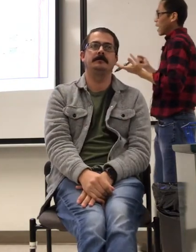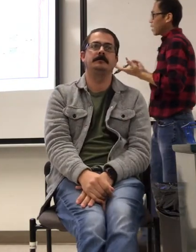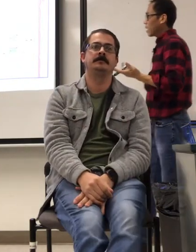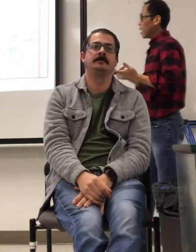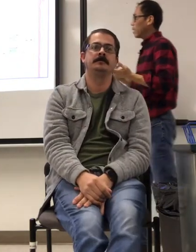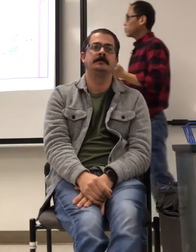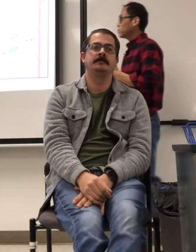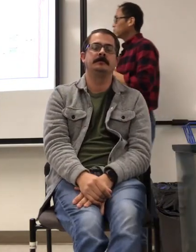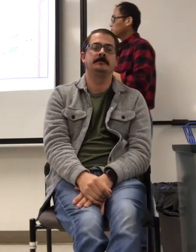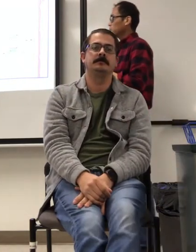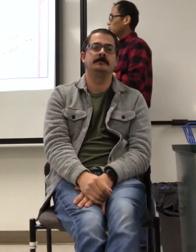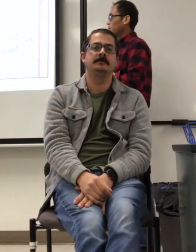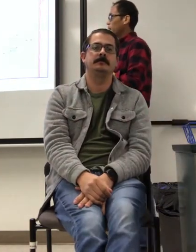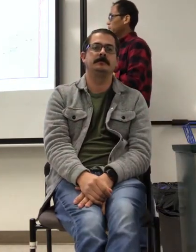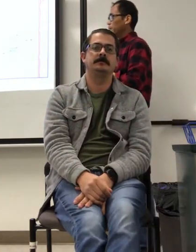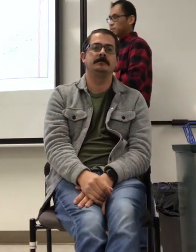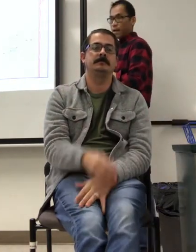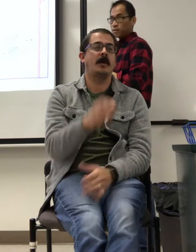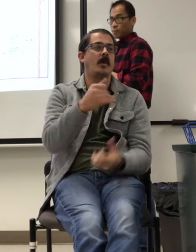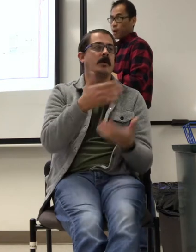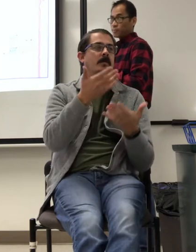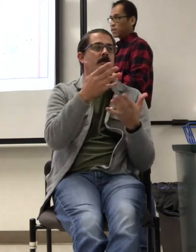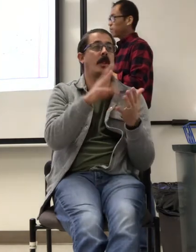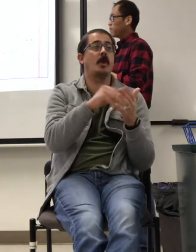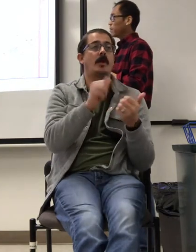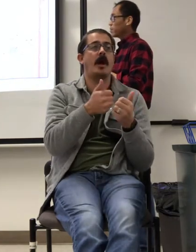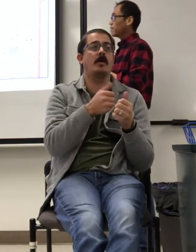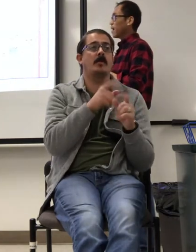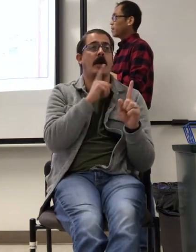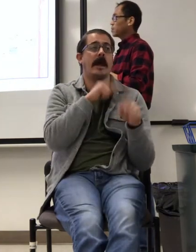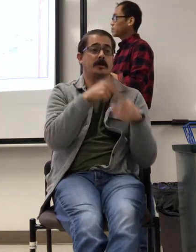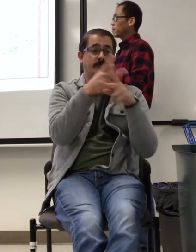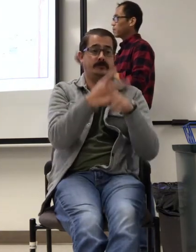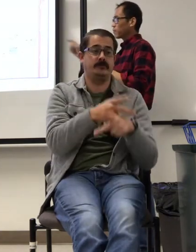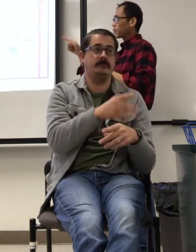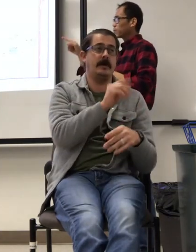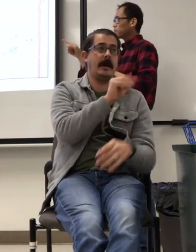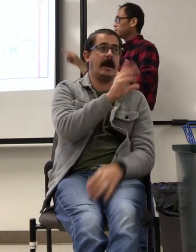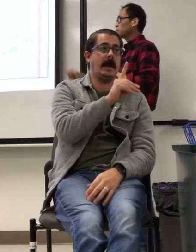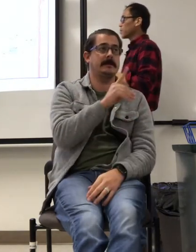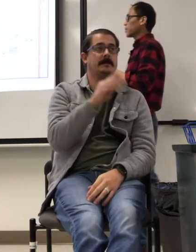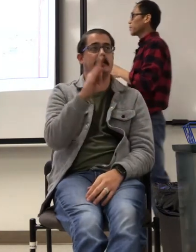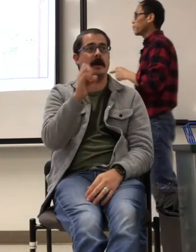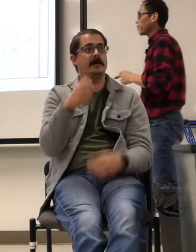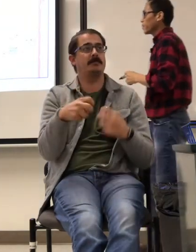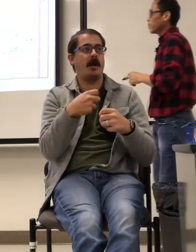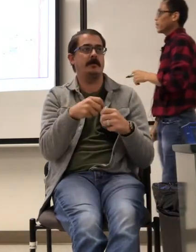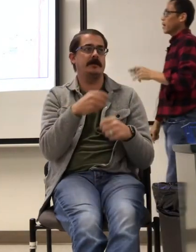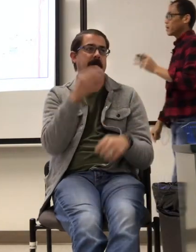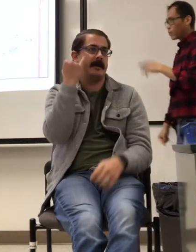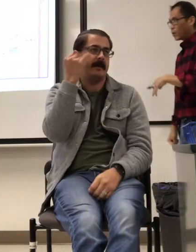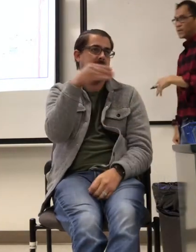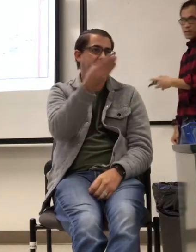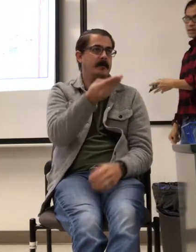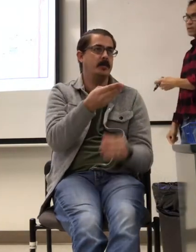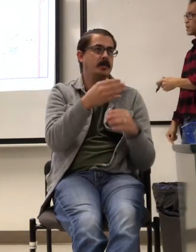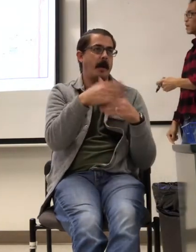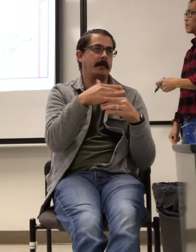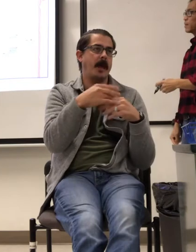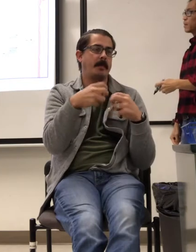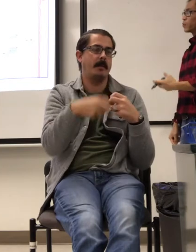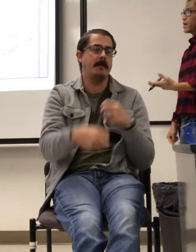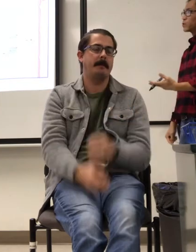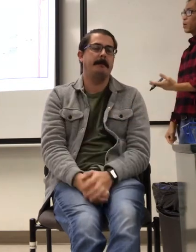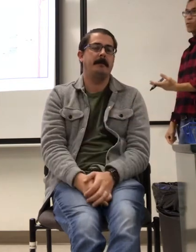I want you to learn how to solve acid-base balance problems given blood values. But first, let's just learn another way the kidney